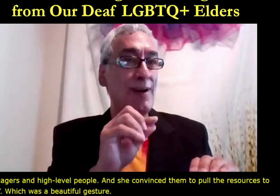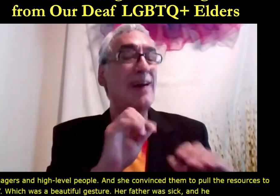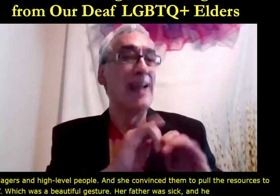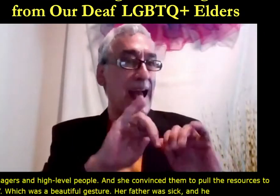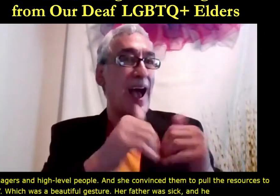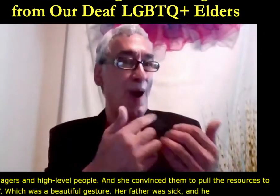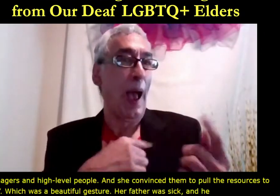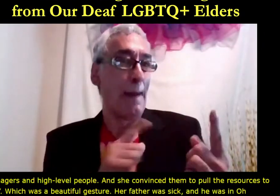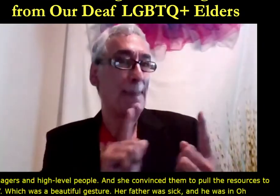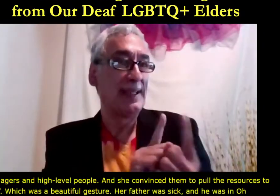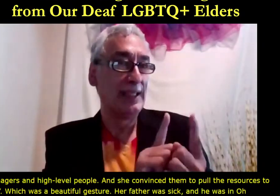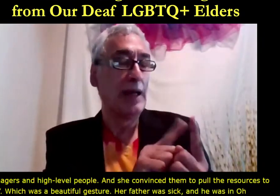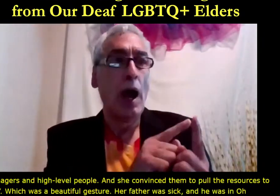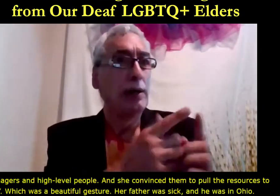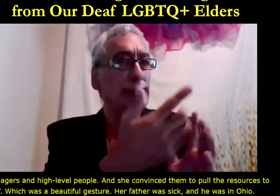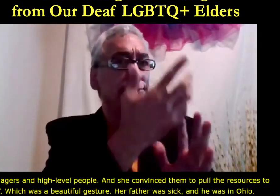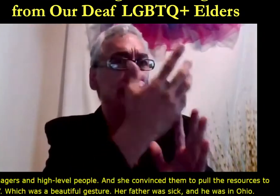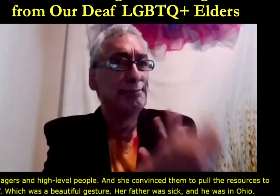california and then eventually moved to colorado